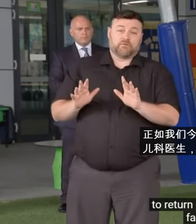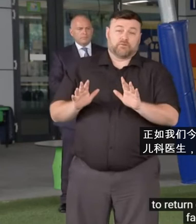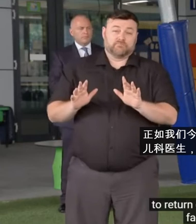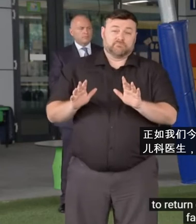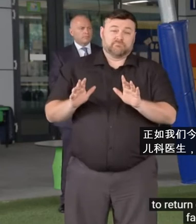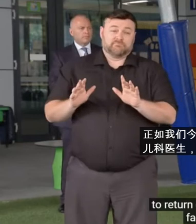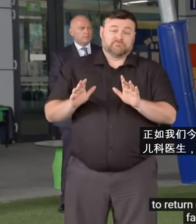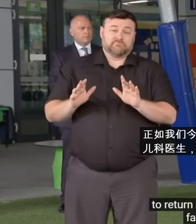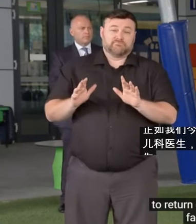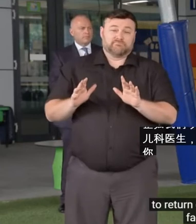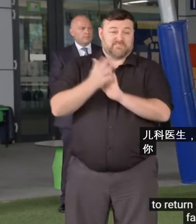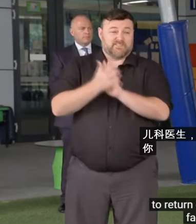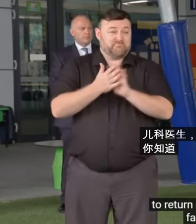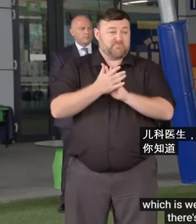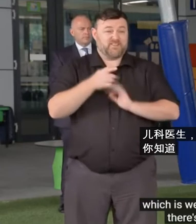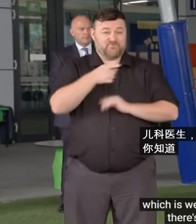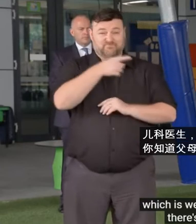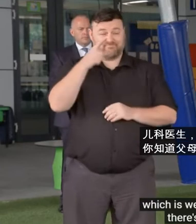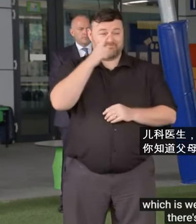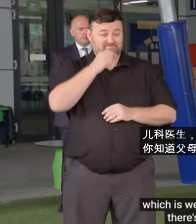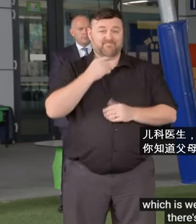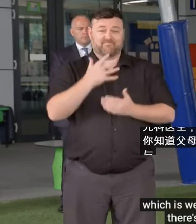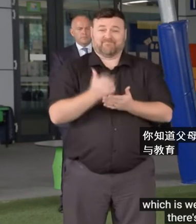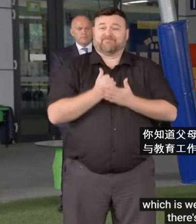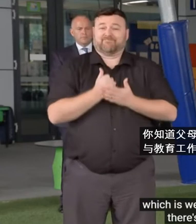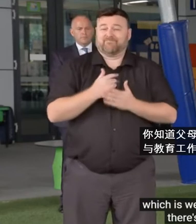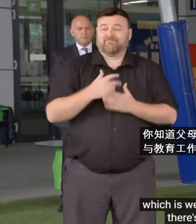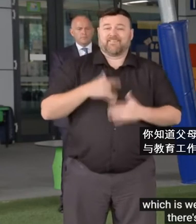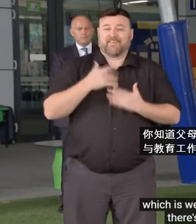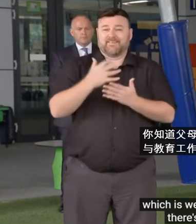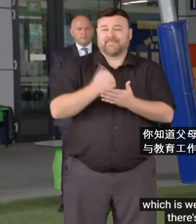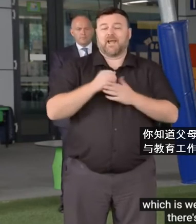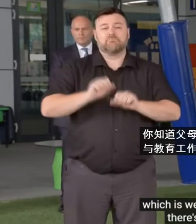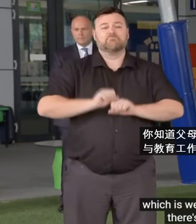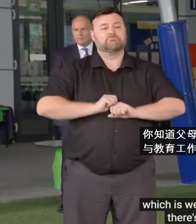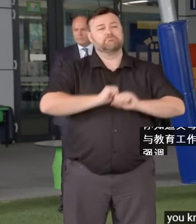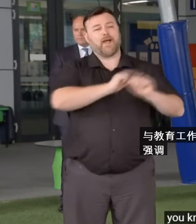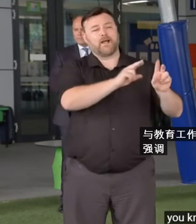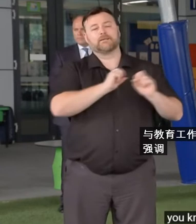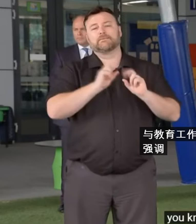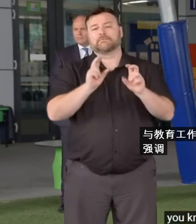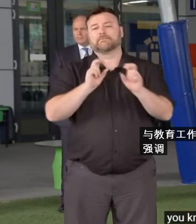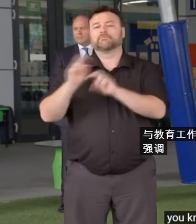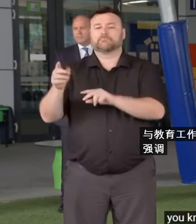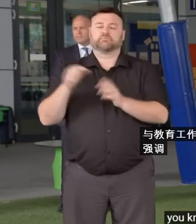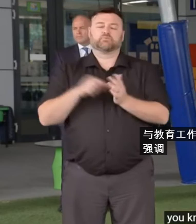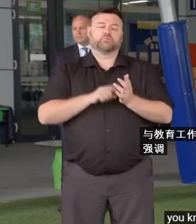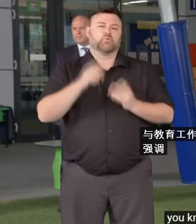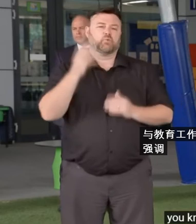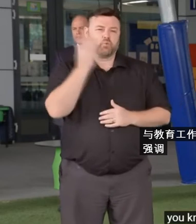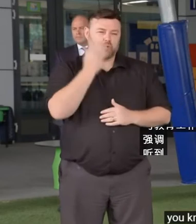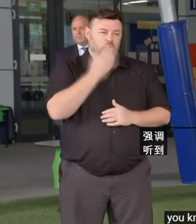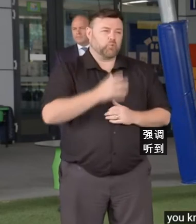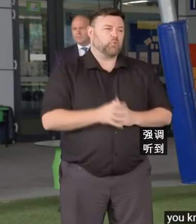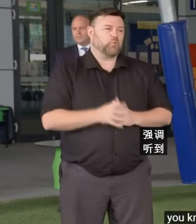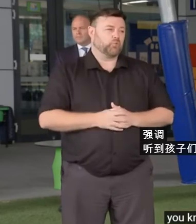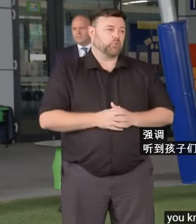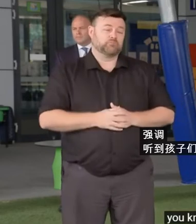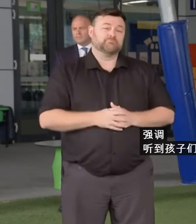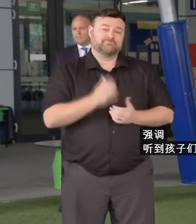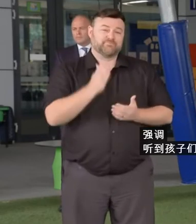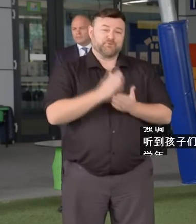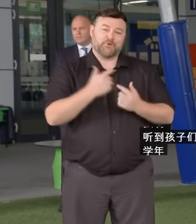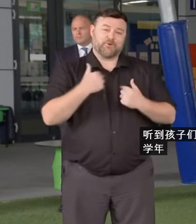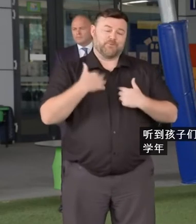as a paediatrician, parent and someone who's worked closely with educators, I can't emphasise enough how exciting it is to hear